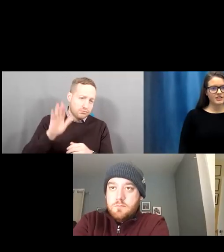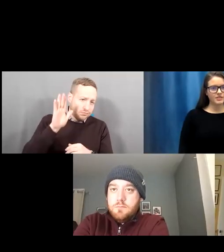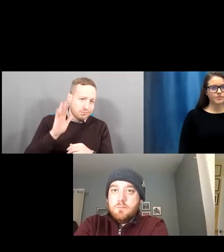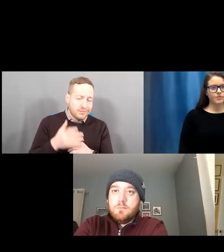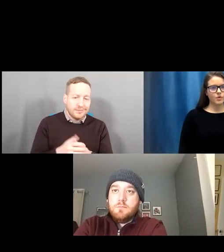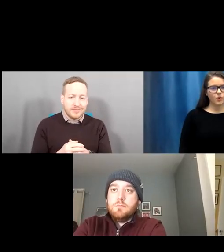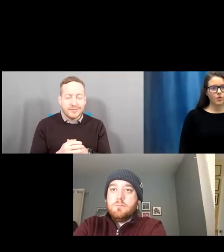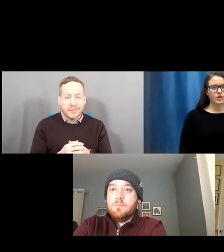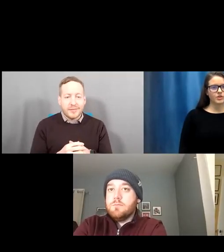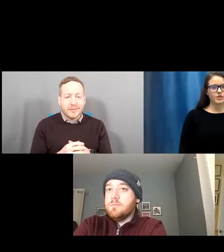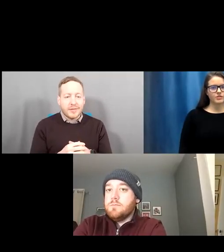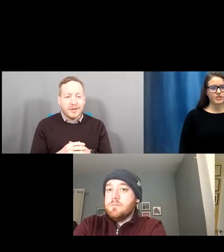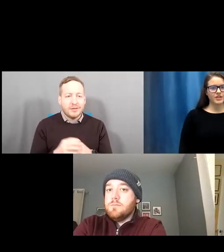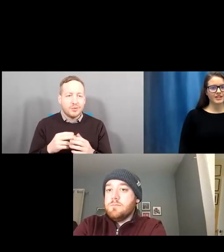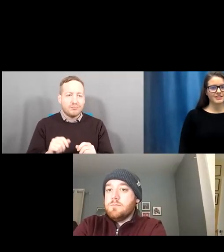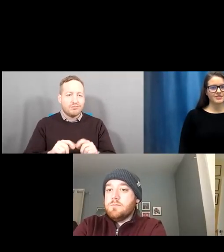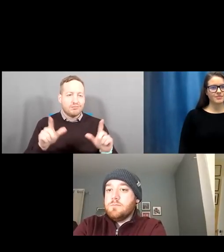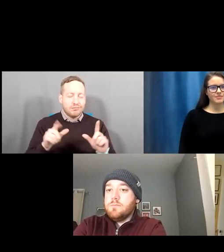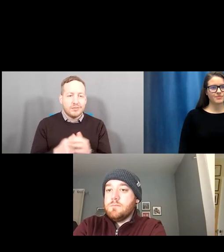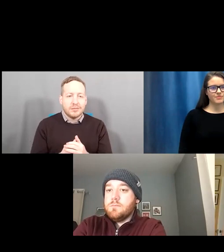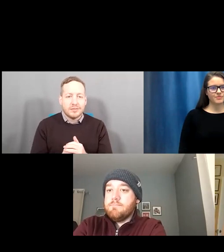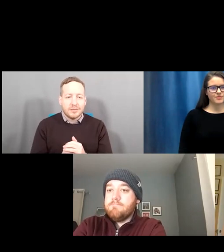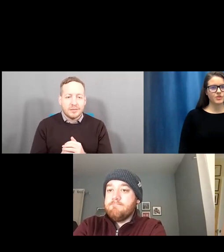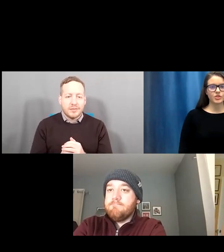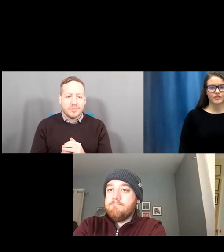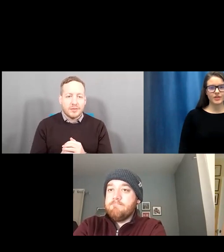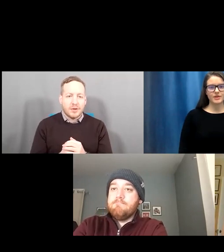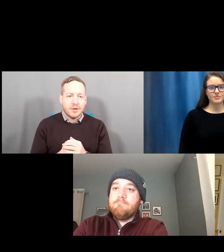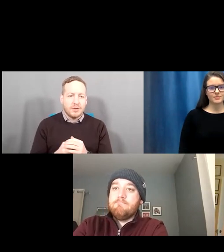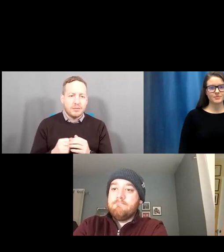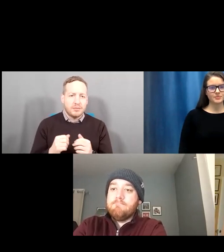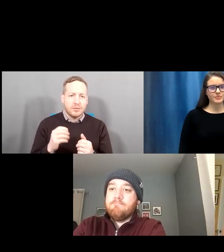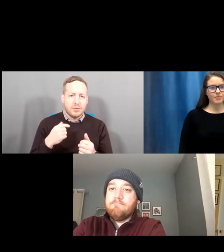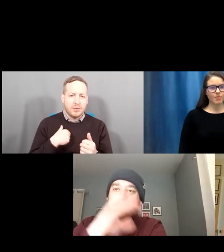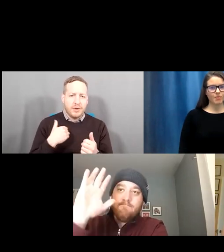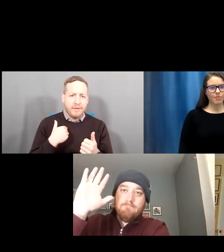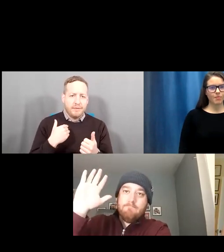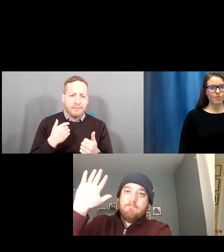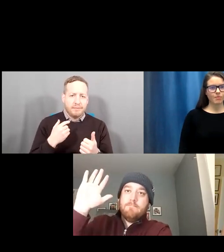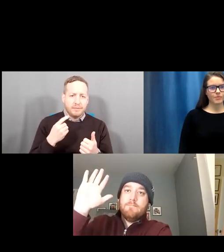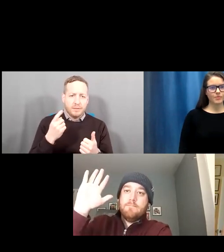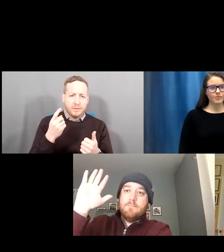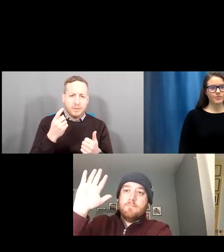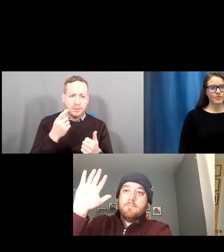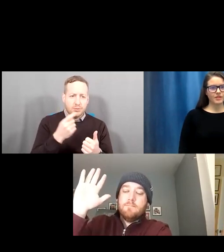chat or you can raise your hand. Turn your video on.